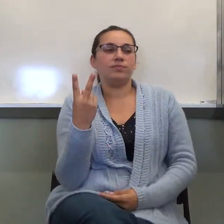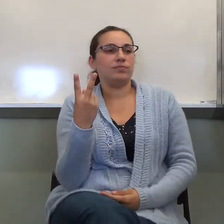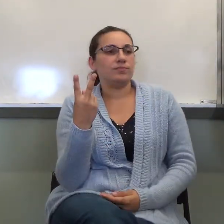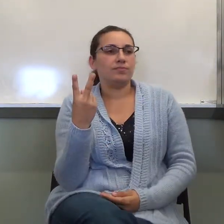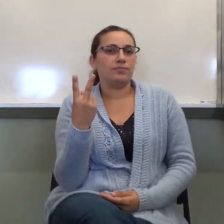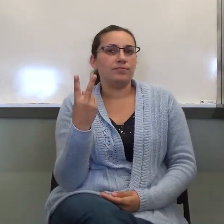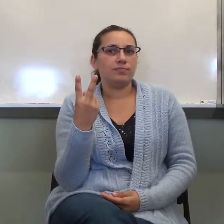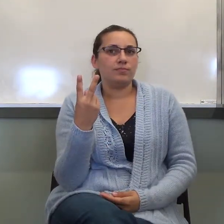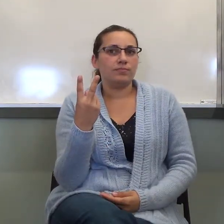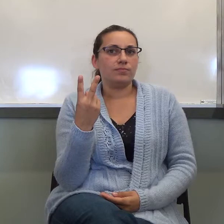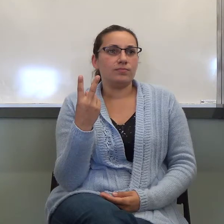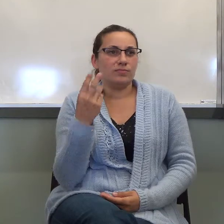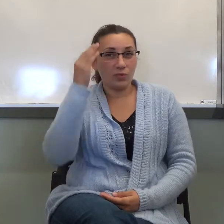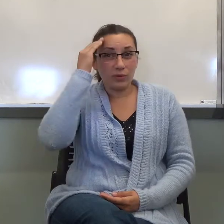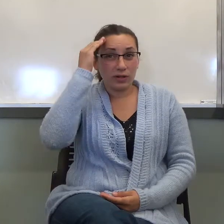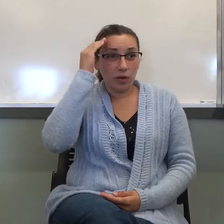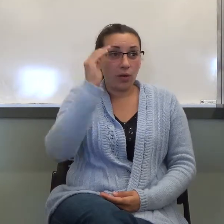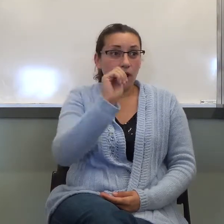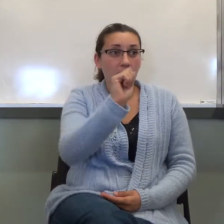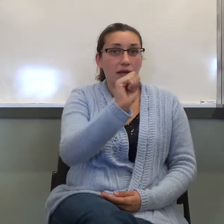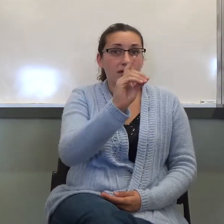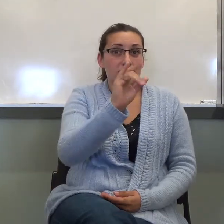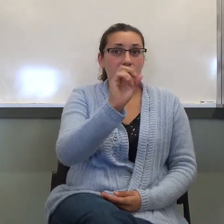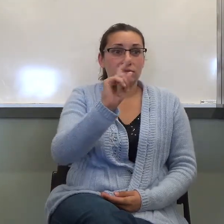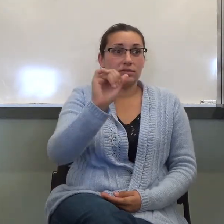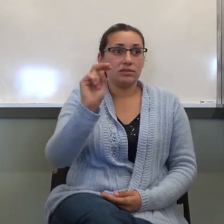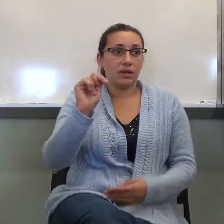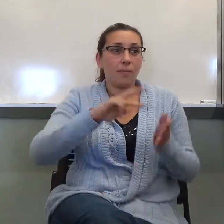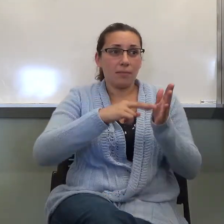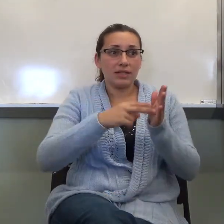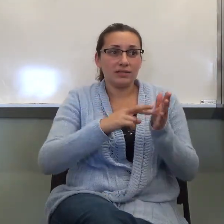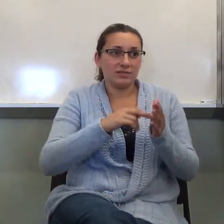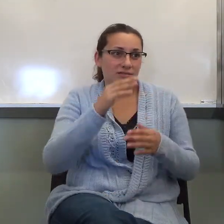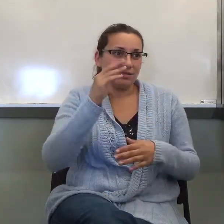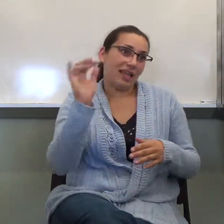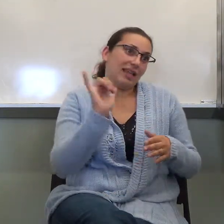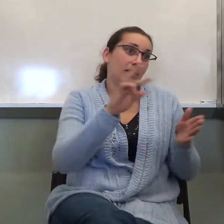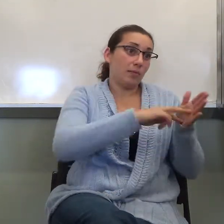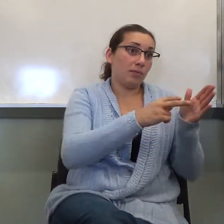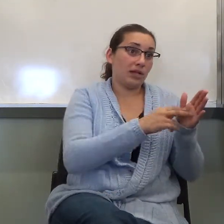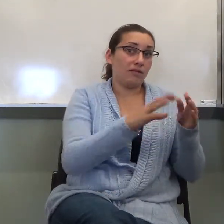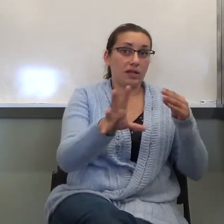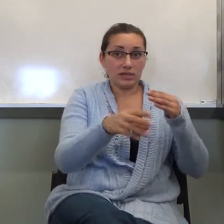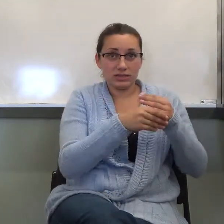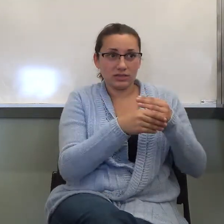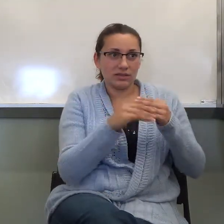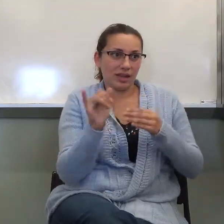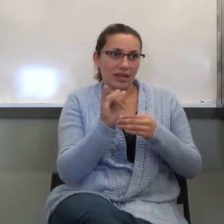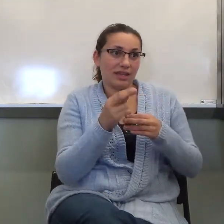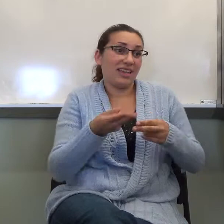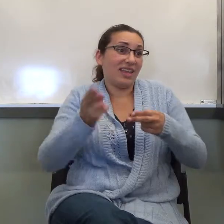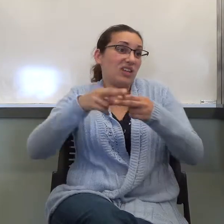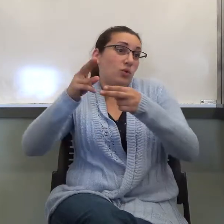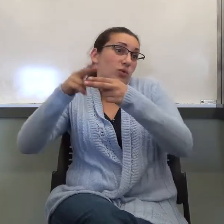we know addition means, definition, if you talked about a definition of addition, it would be something like increase, make